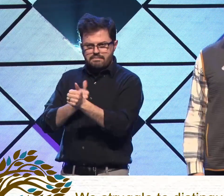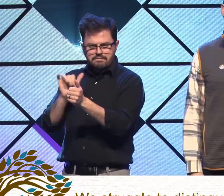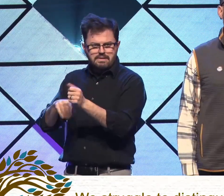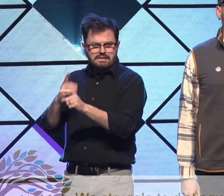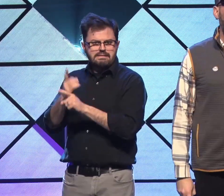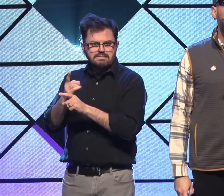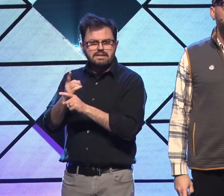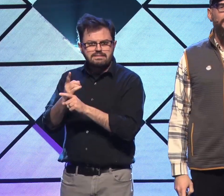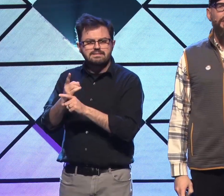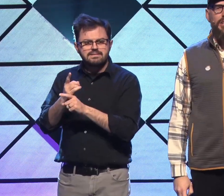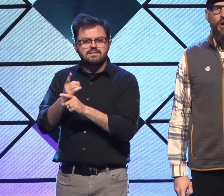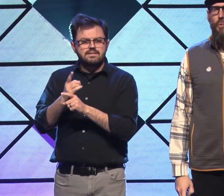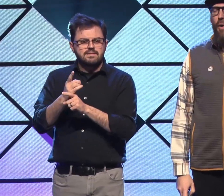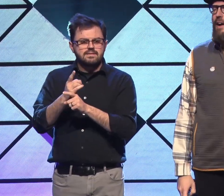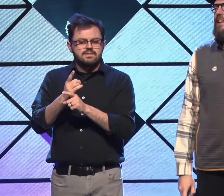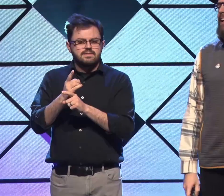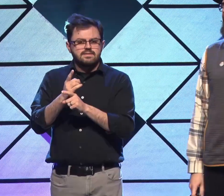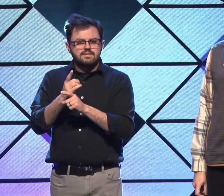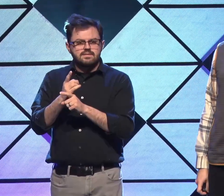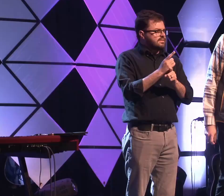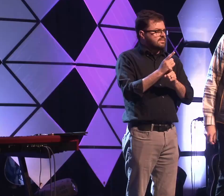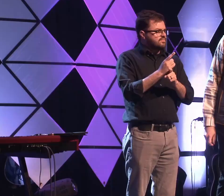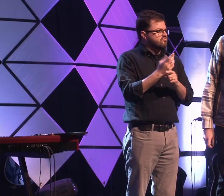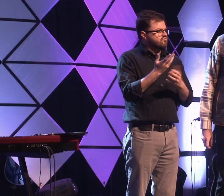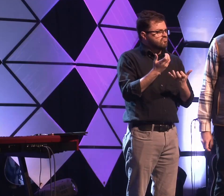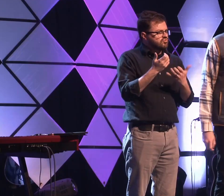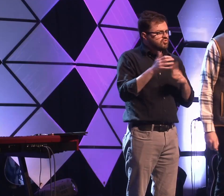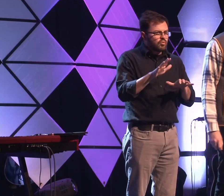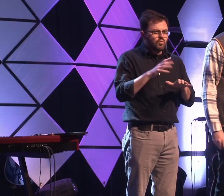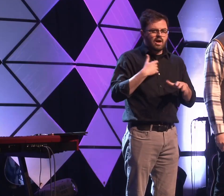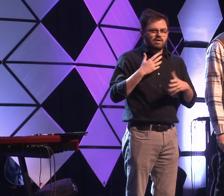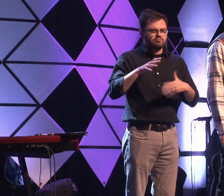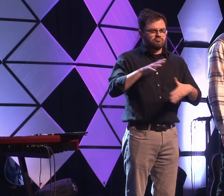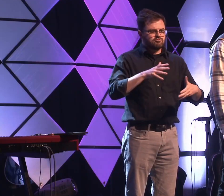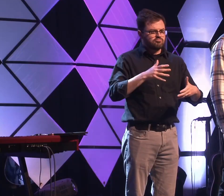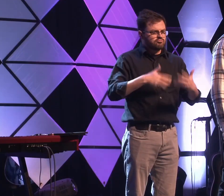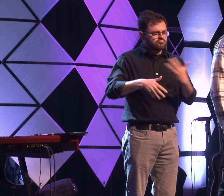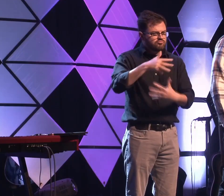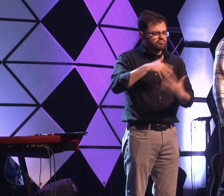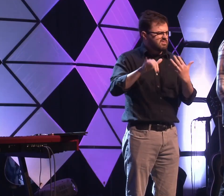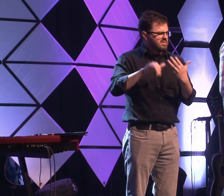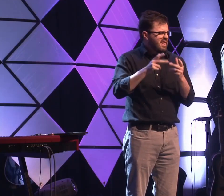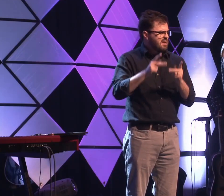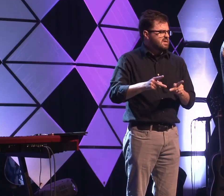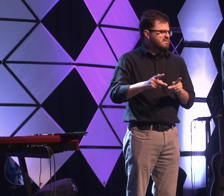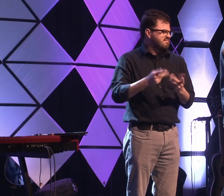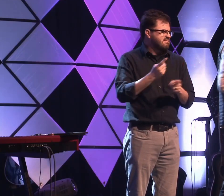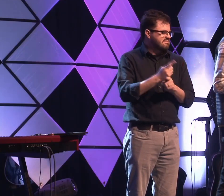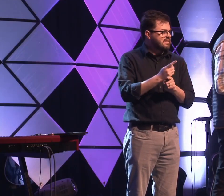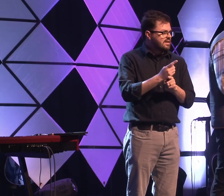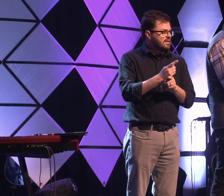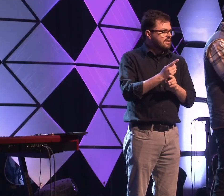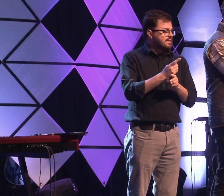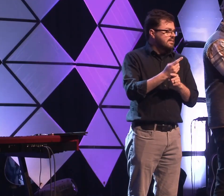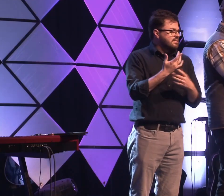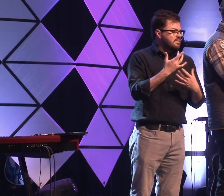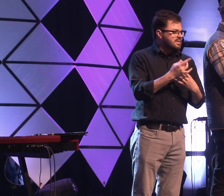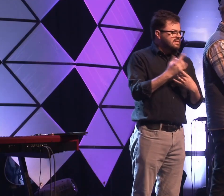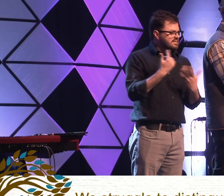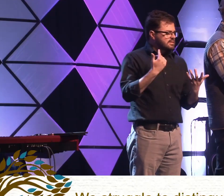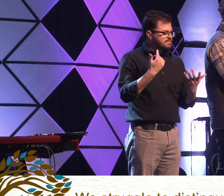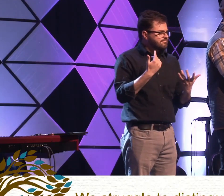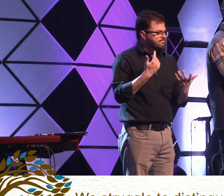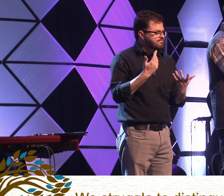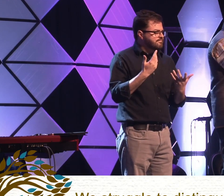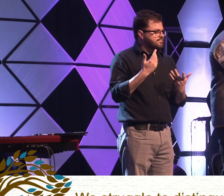in a sense, right? We definitely don't want to have that person around us, right? And what's interesting is as people, we tend to